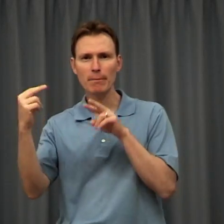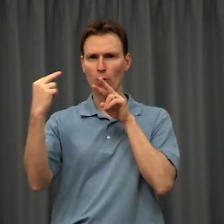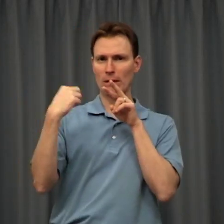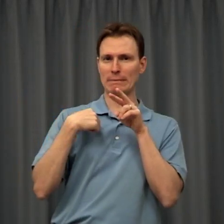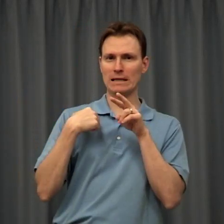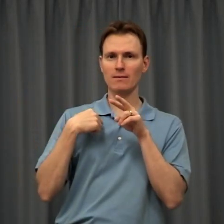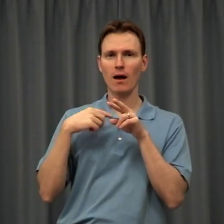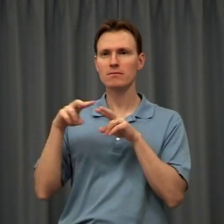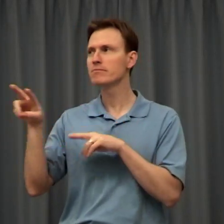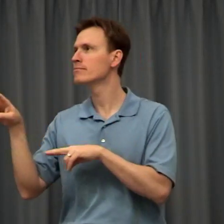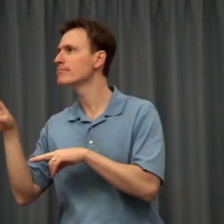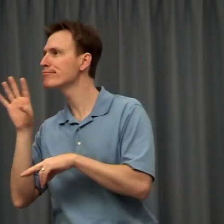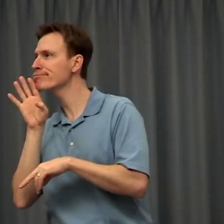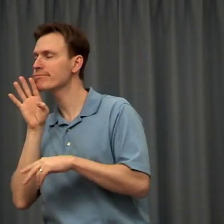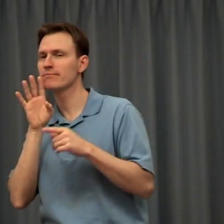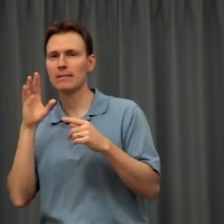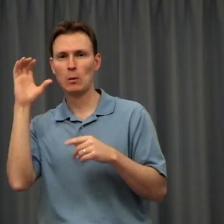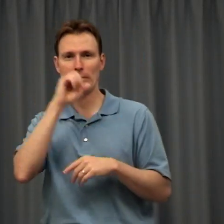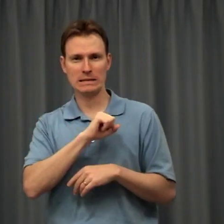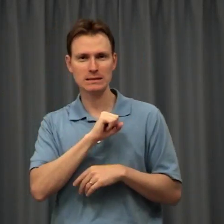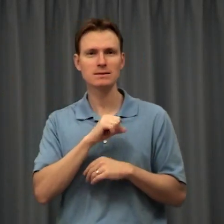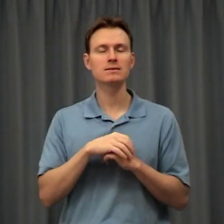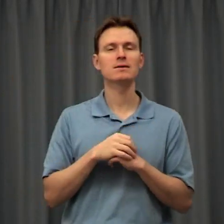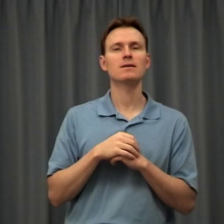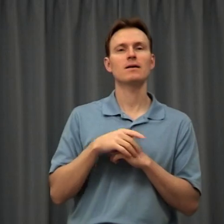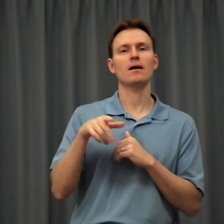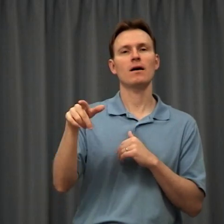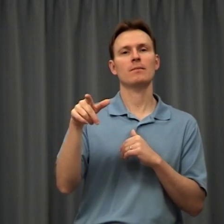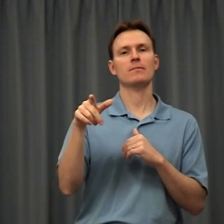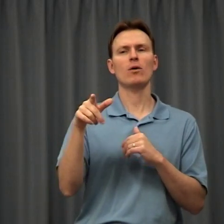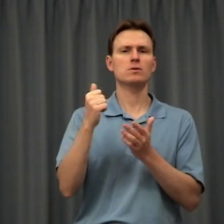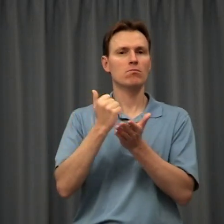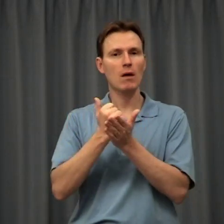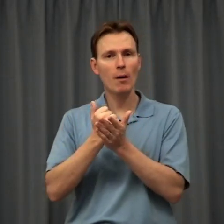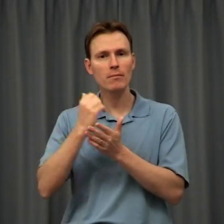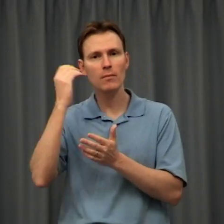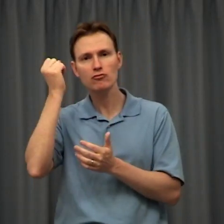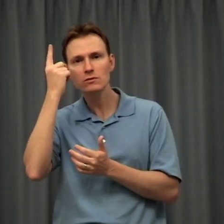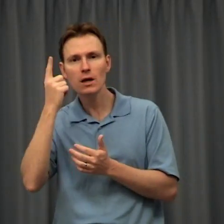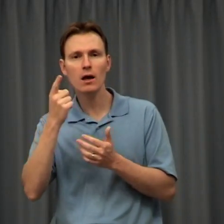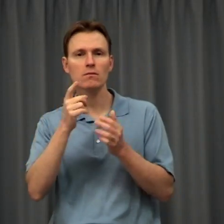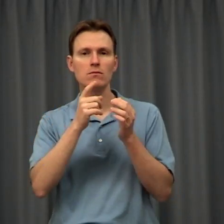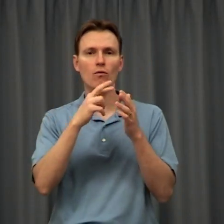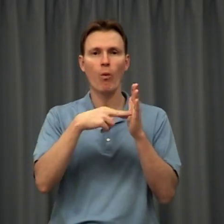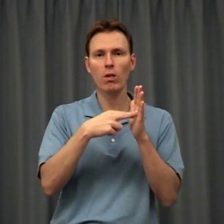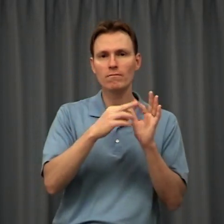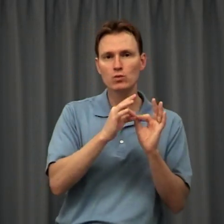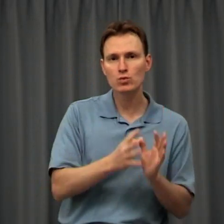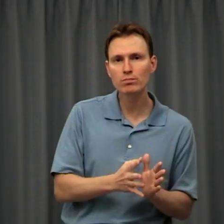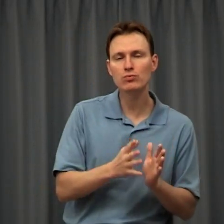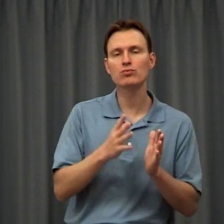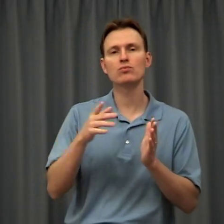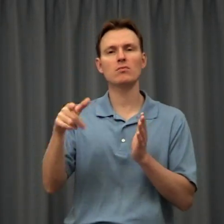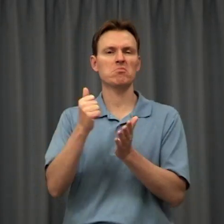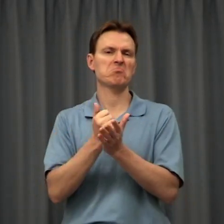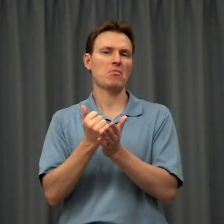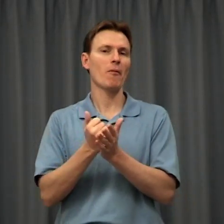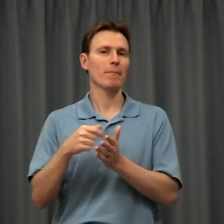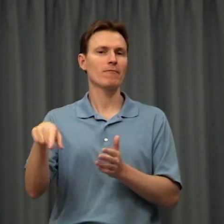I explained that they needed to get my attention and speak directly to me so I didn't miss anything. Also, the